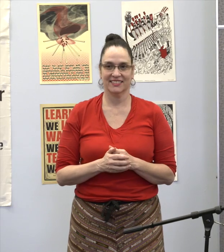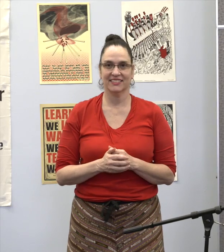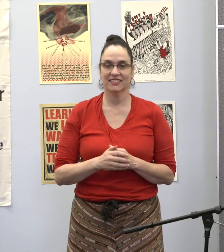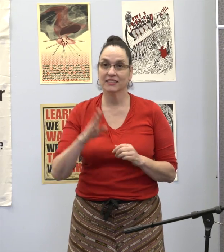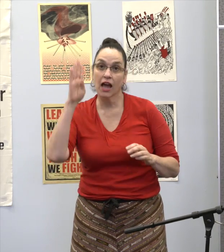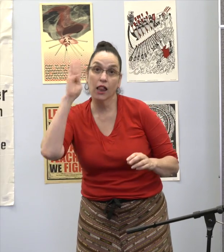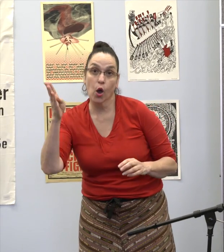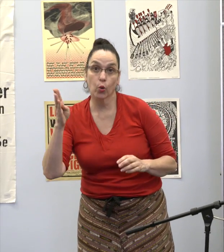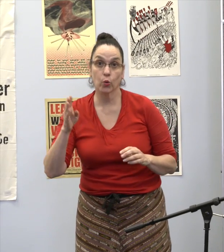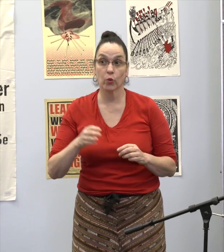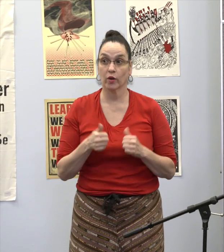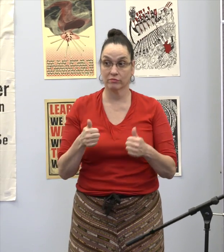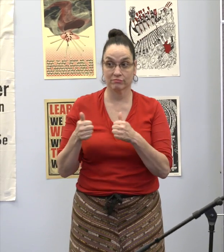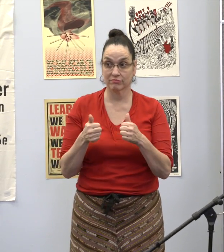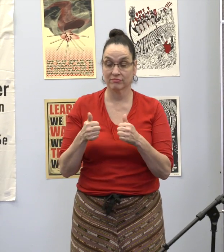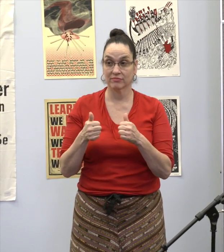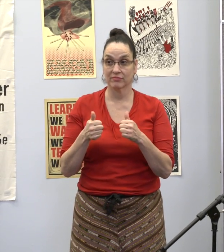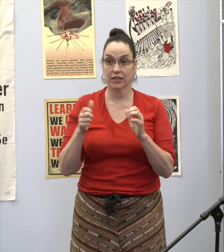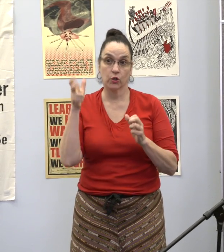Hello? Do I make it higher?